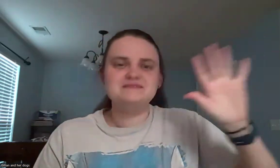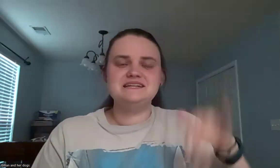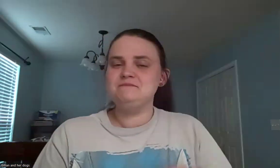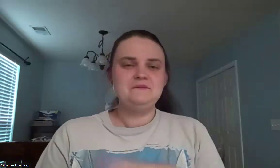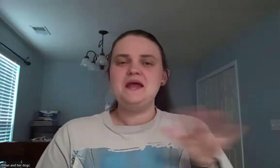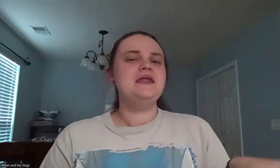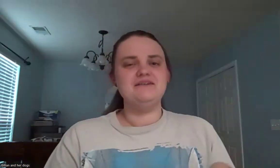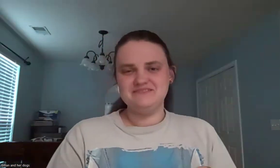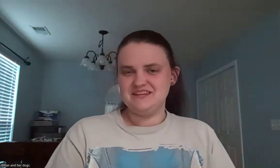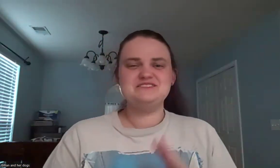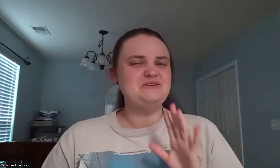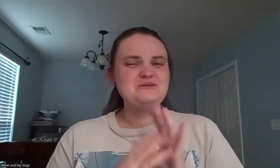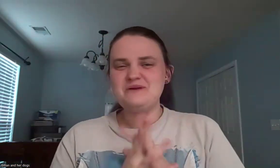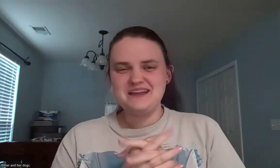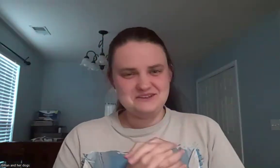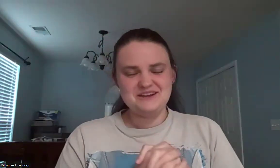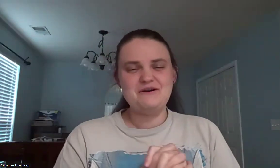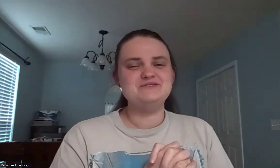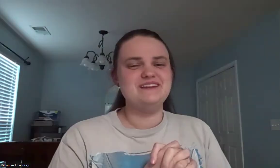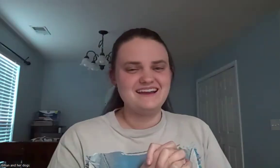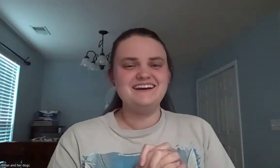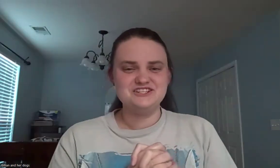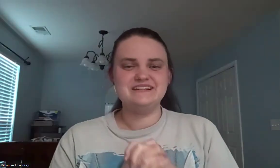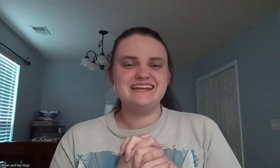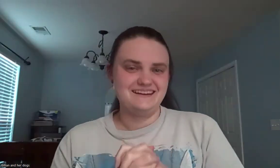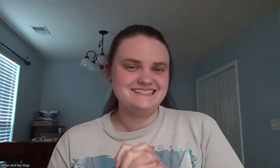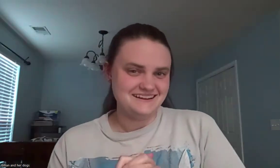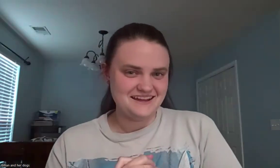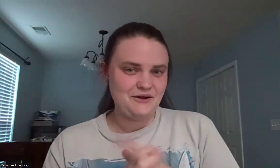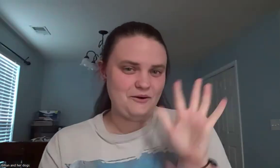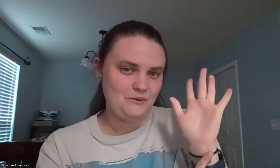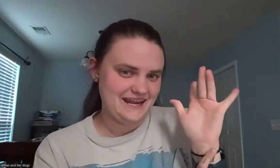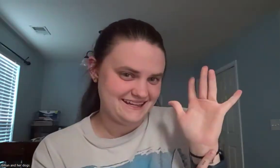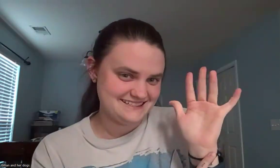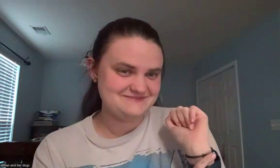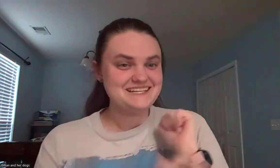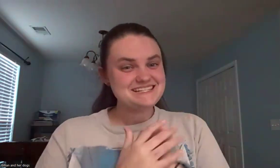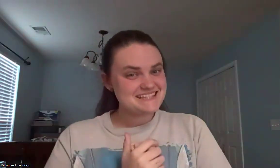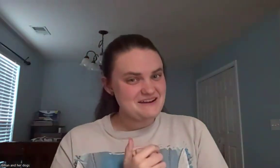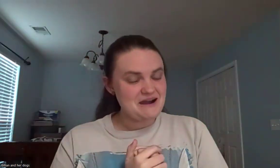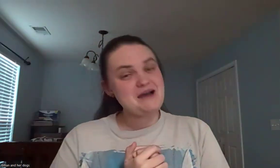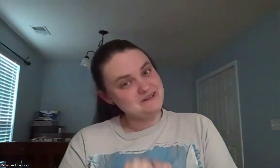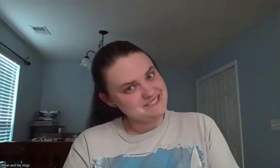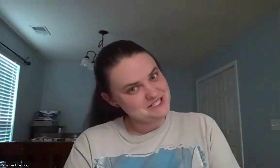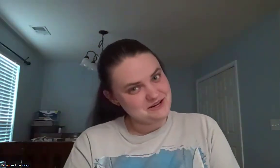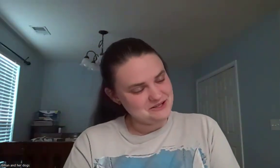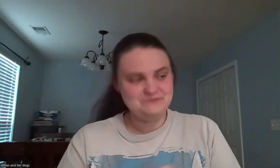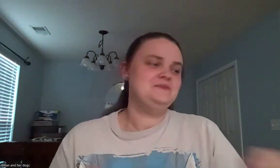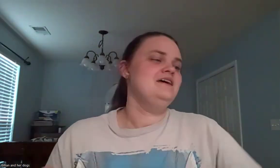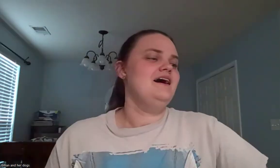bouncing. No, there's a cool way you can go up to 999 on one hand. So I'm going to show you.